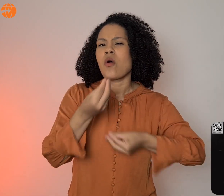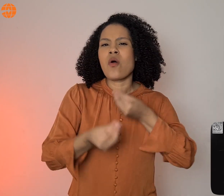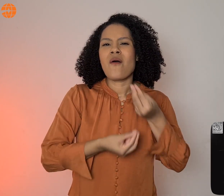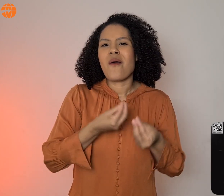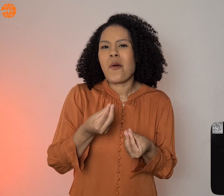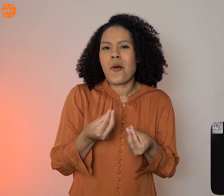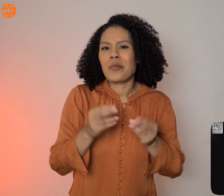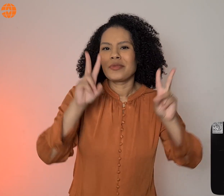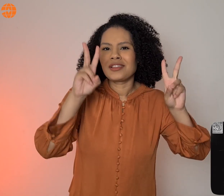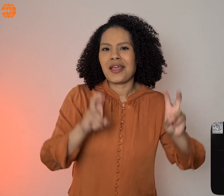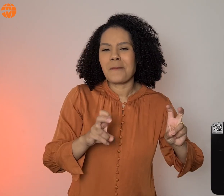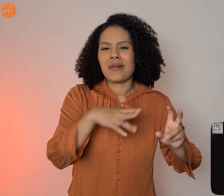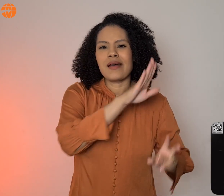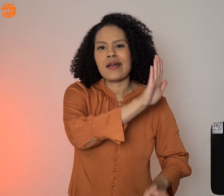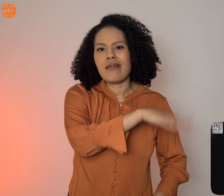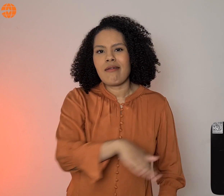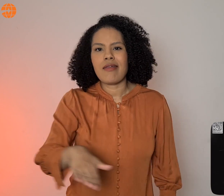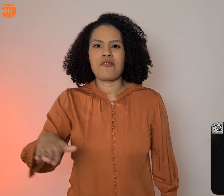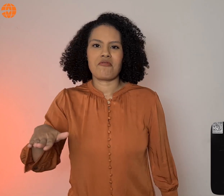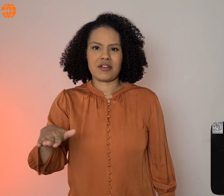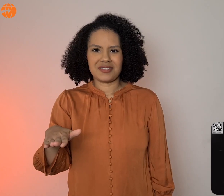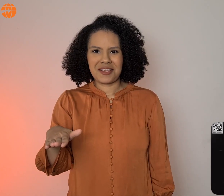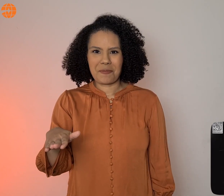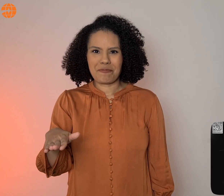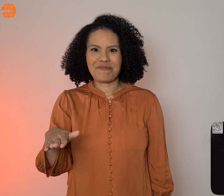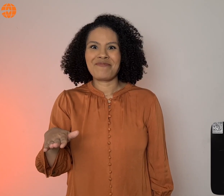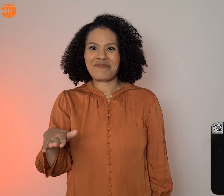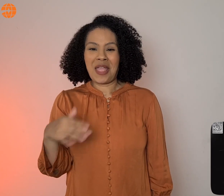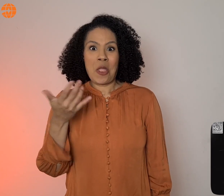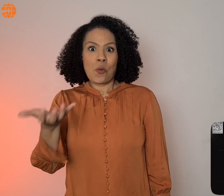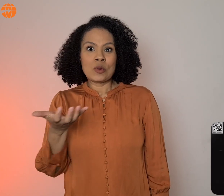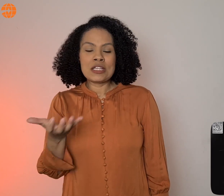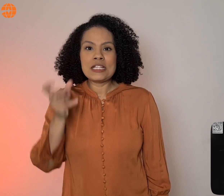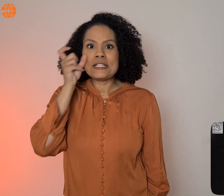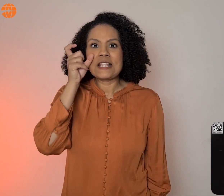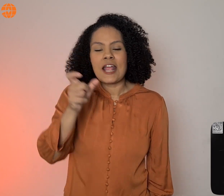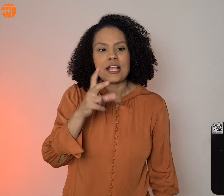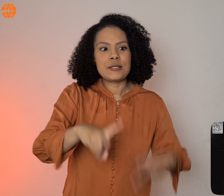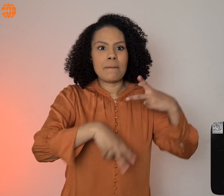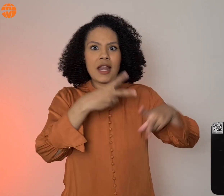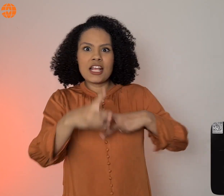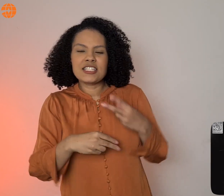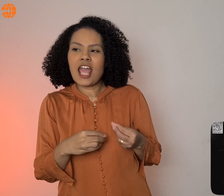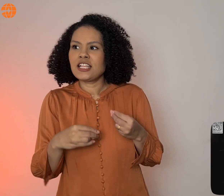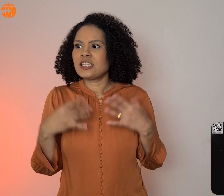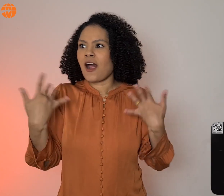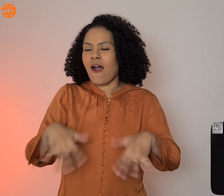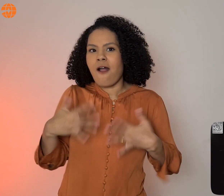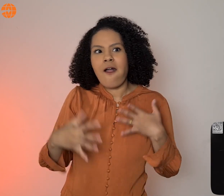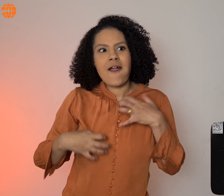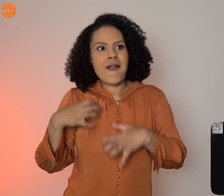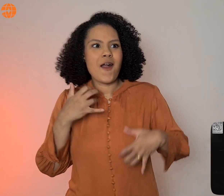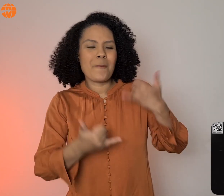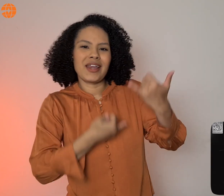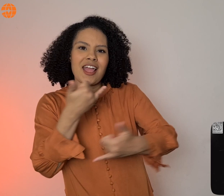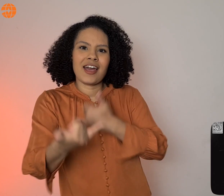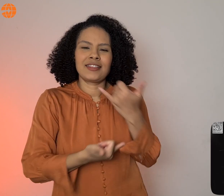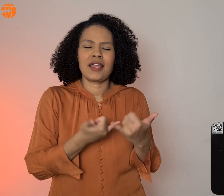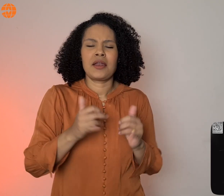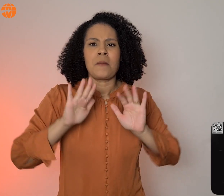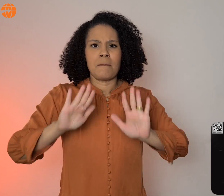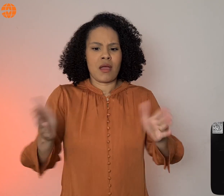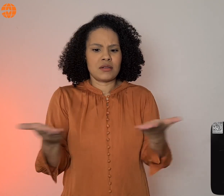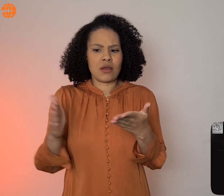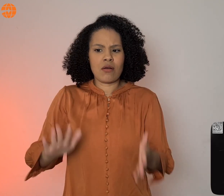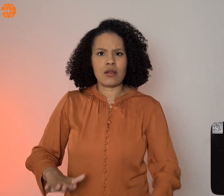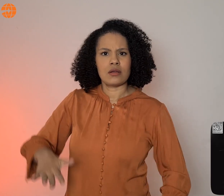chamado? Childhood. Infância. But now that I'm adult, I realized Mas agora que eu sou um adulto, eu percebi how